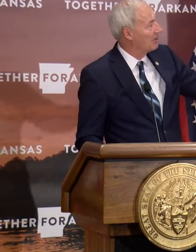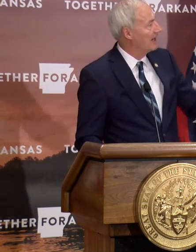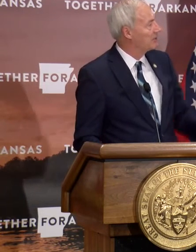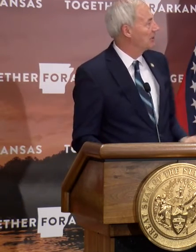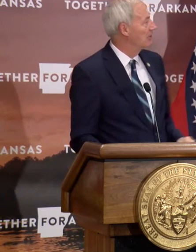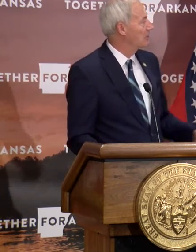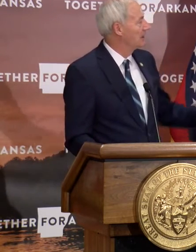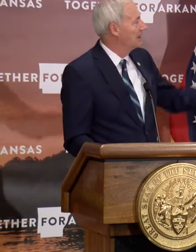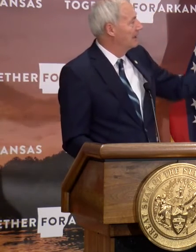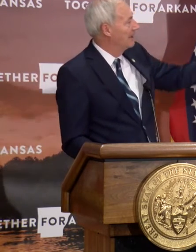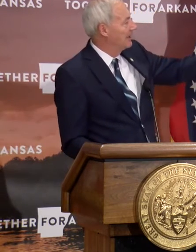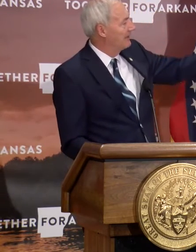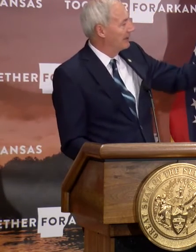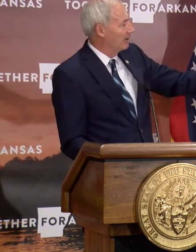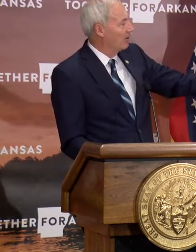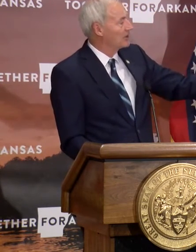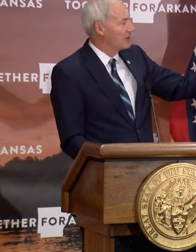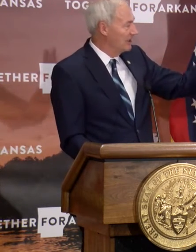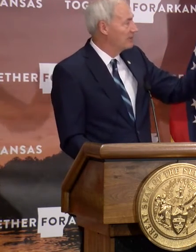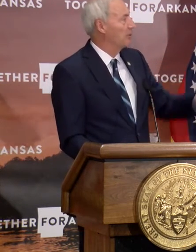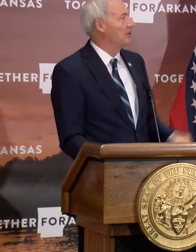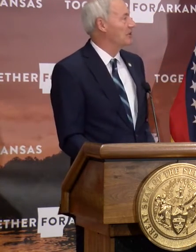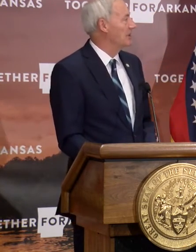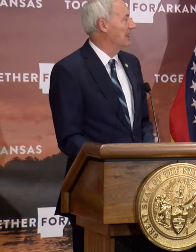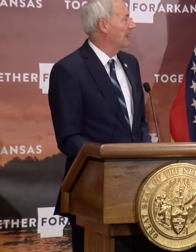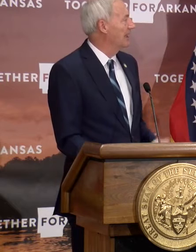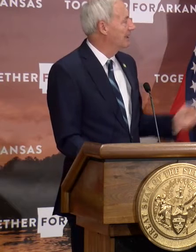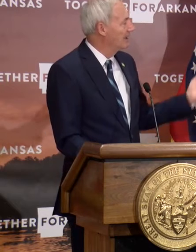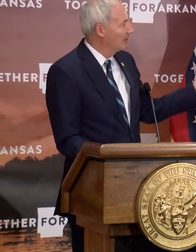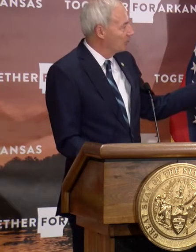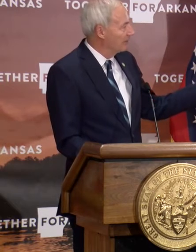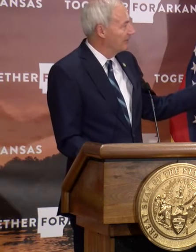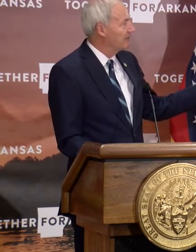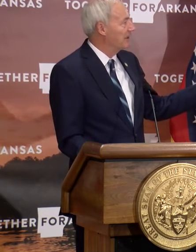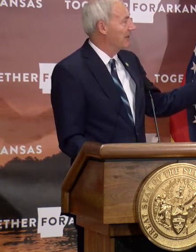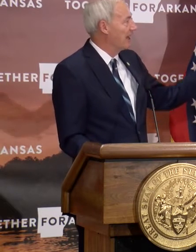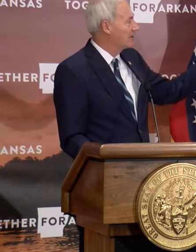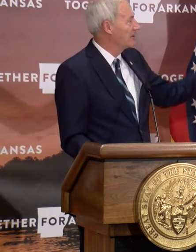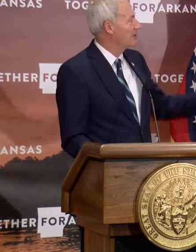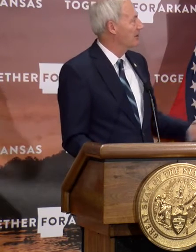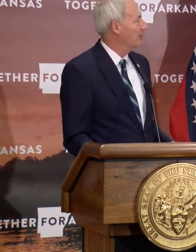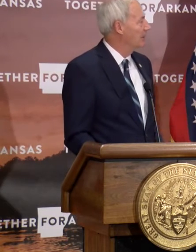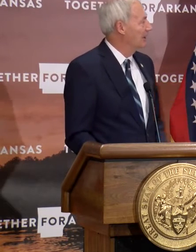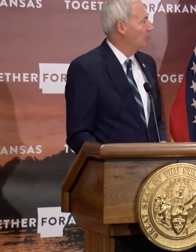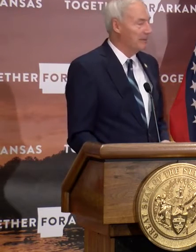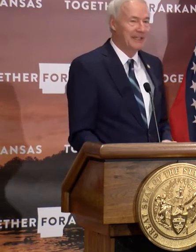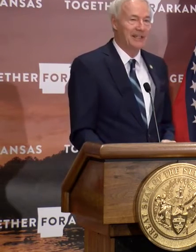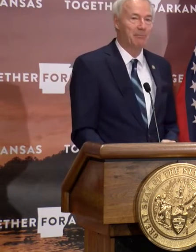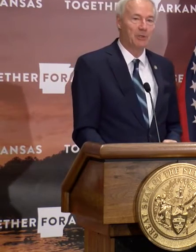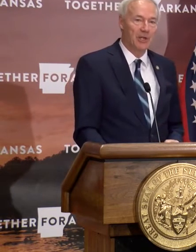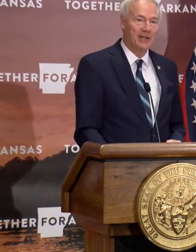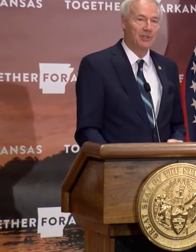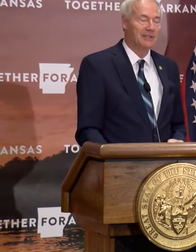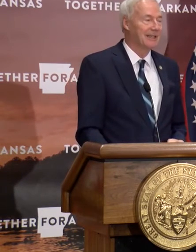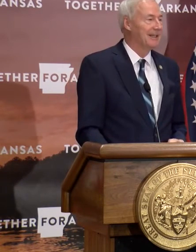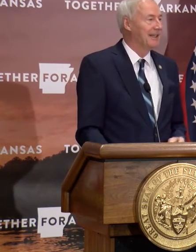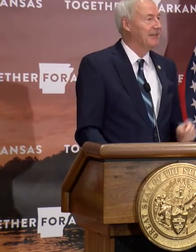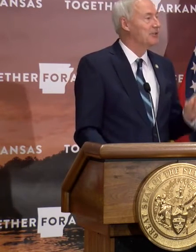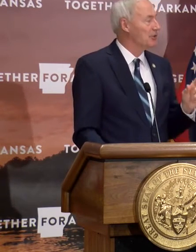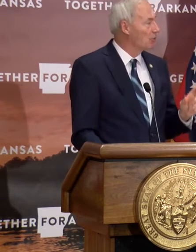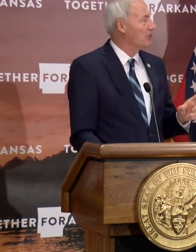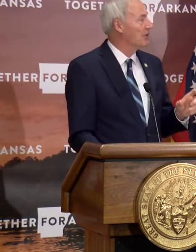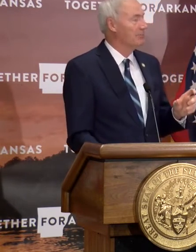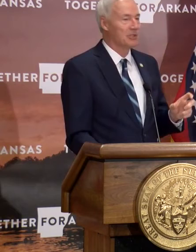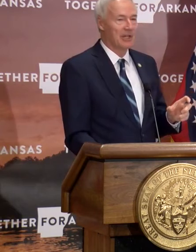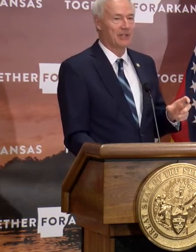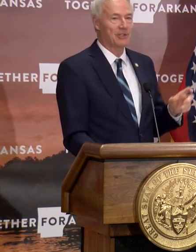The bar graph shows that on August 10th, which is today, we're at 50,000, so we beat that projection, and